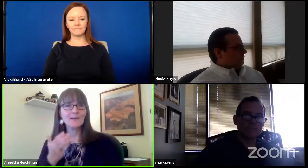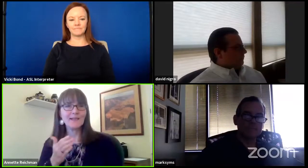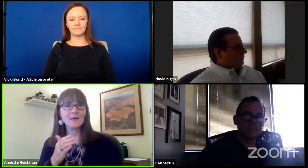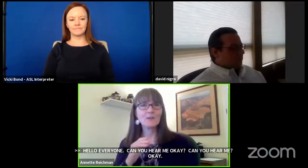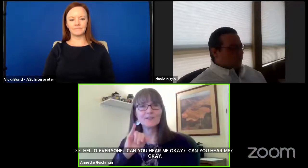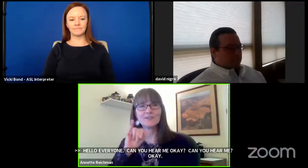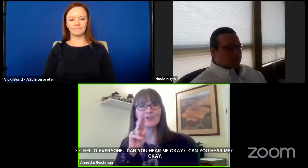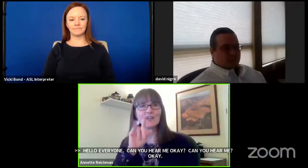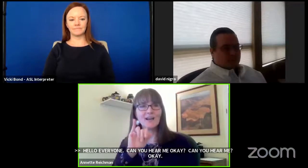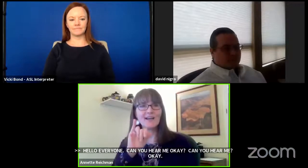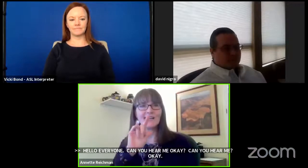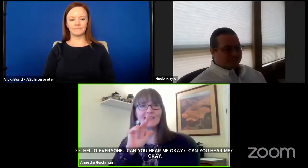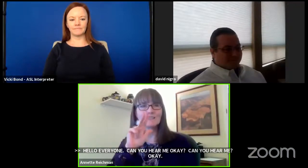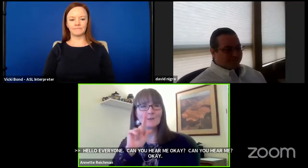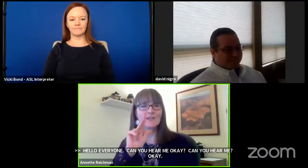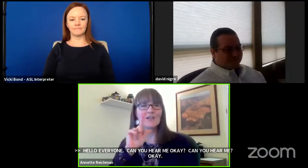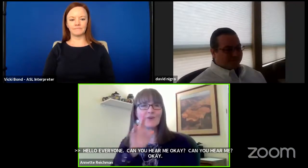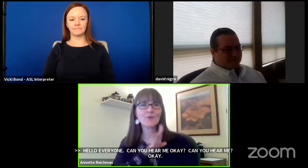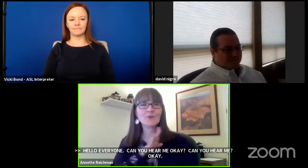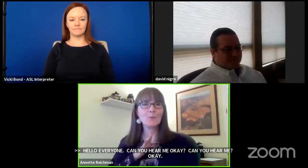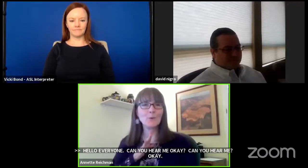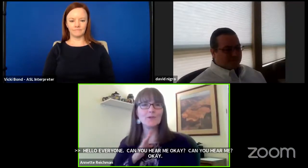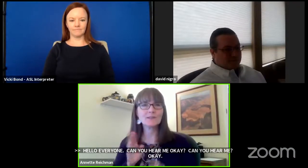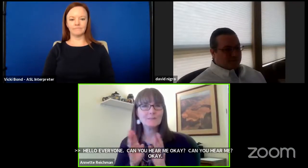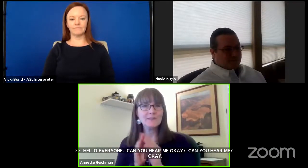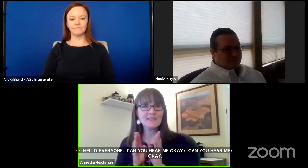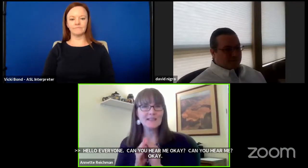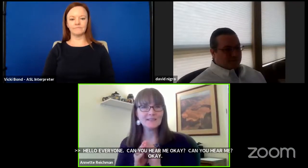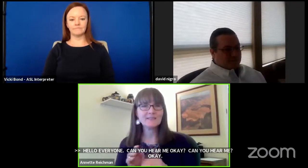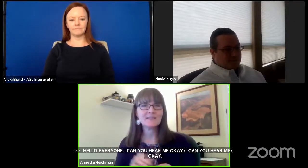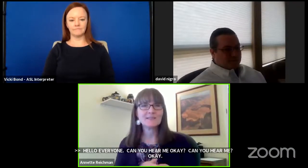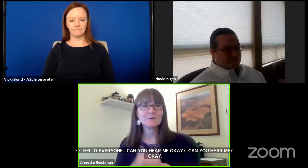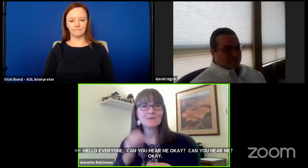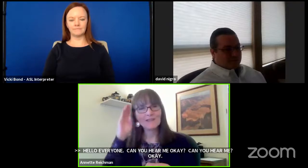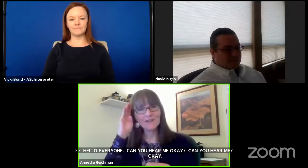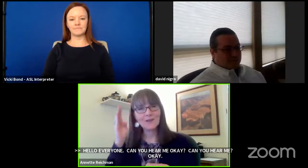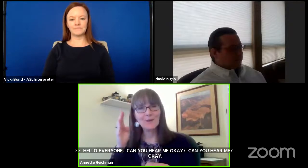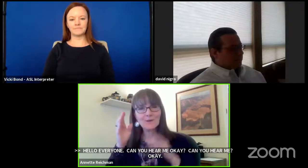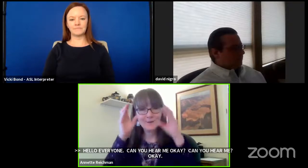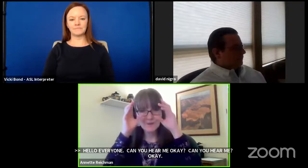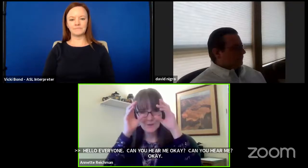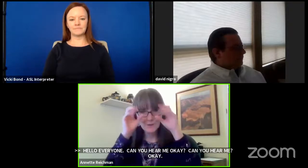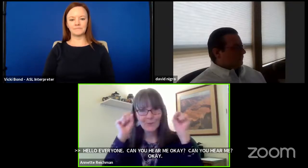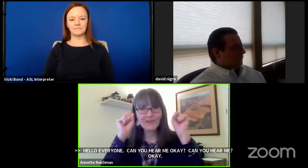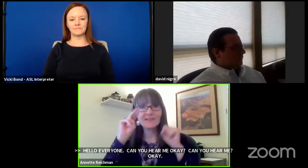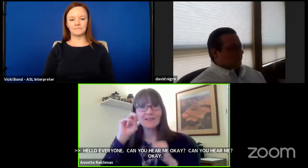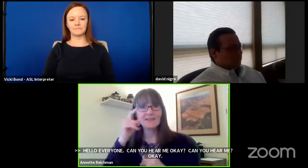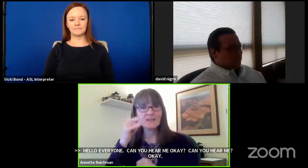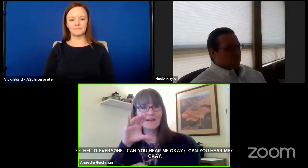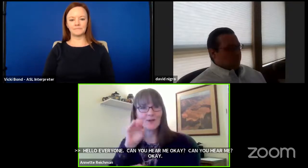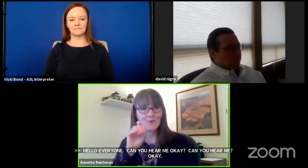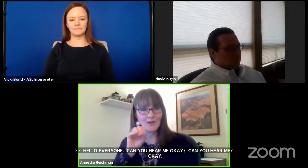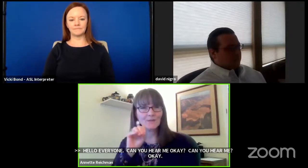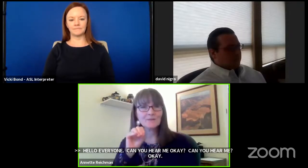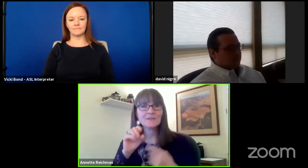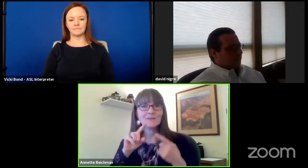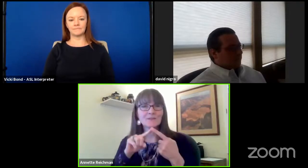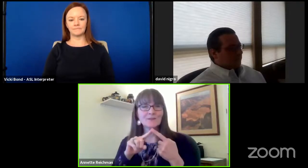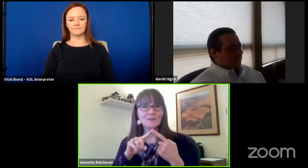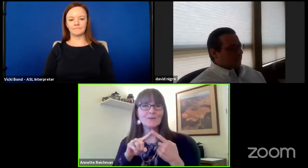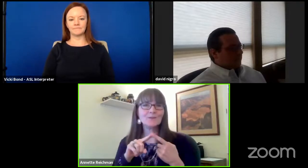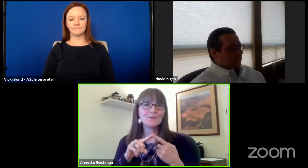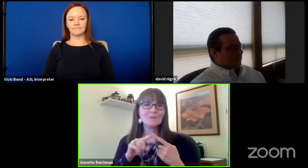welcome to our July 23rd board meeting. We say hello to President